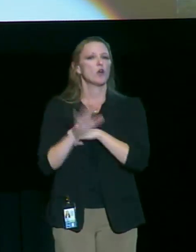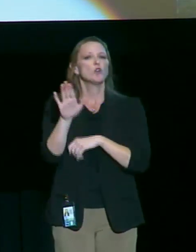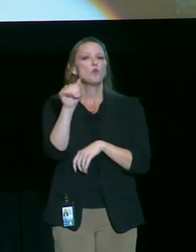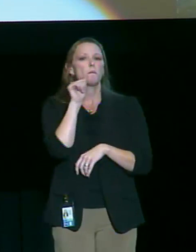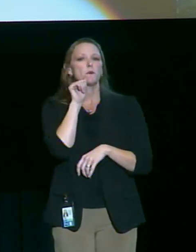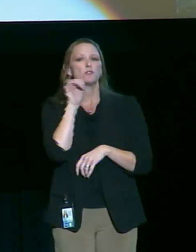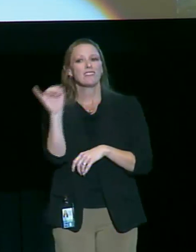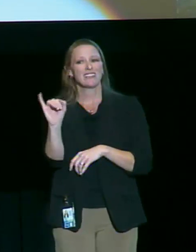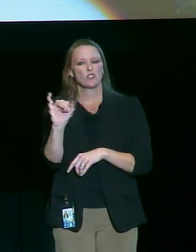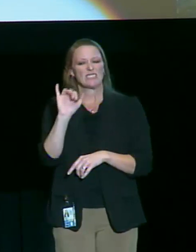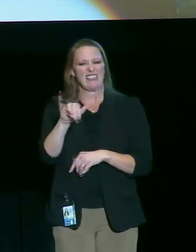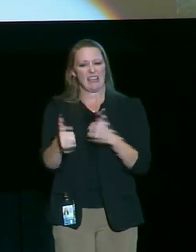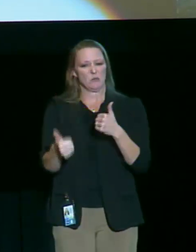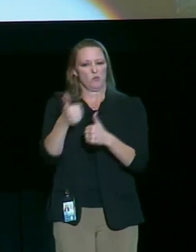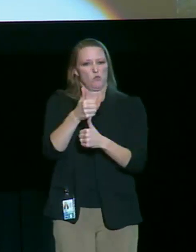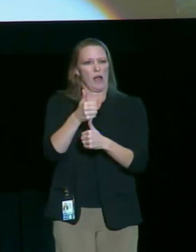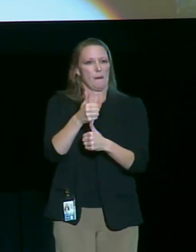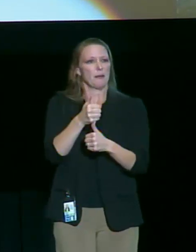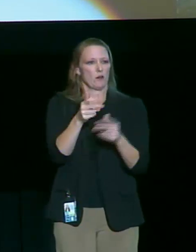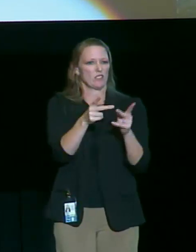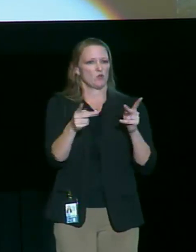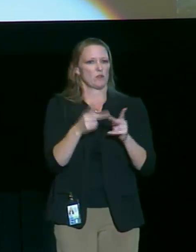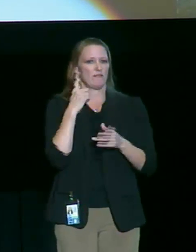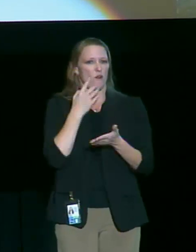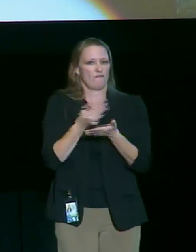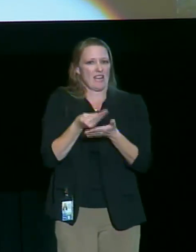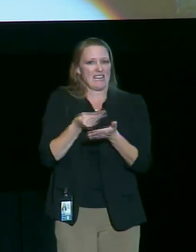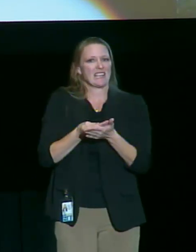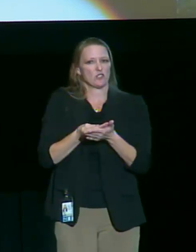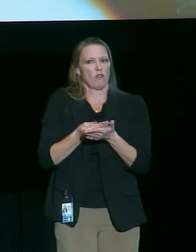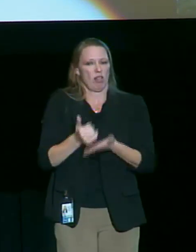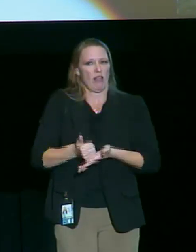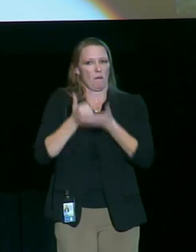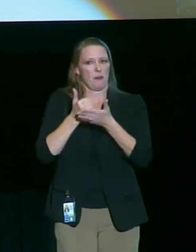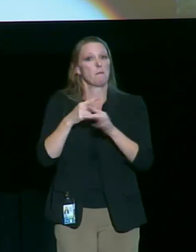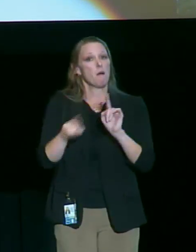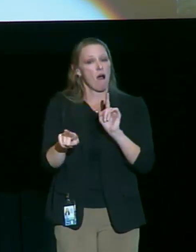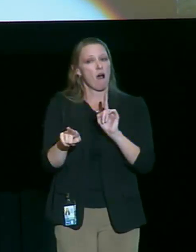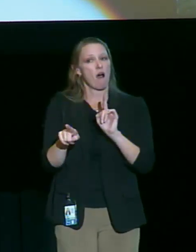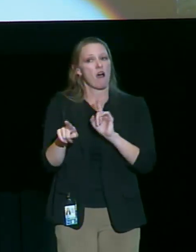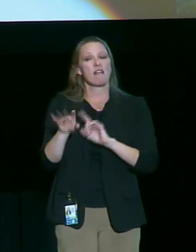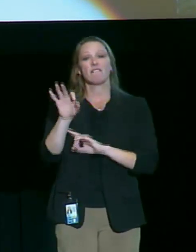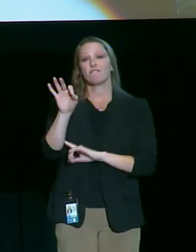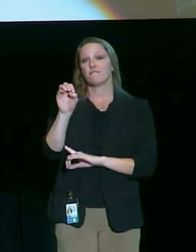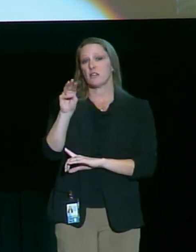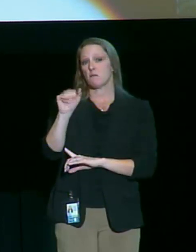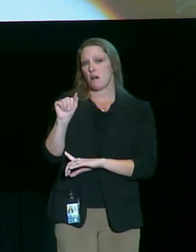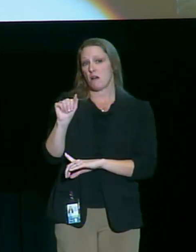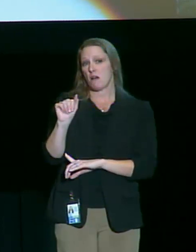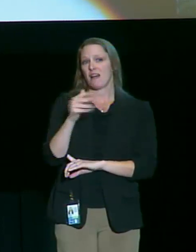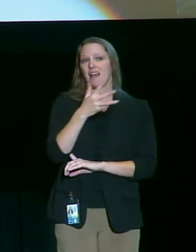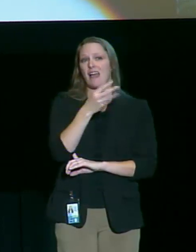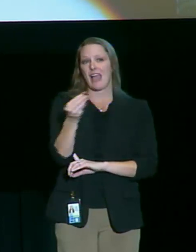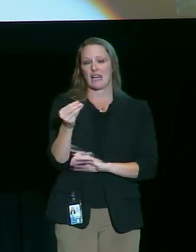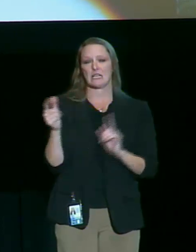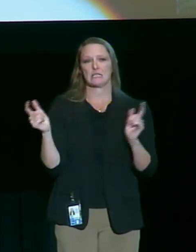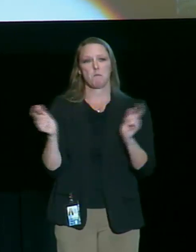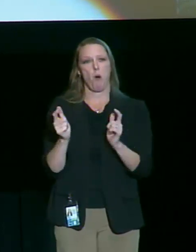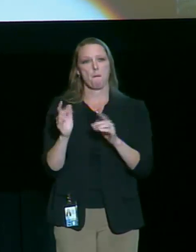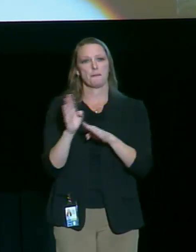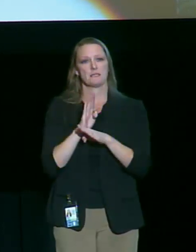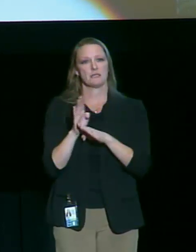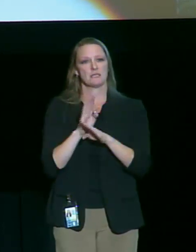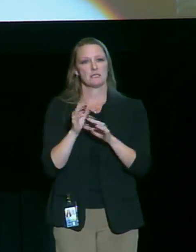primary source of financial assistance, but FEMA and the Small Business